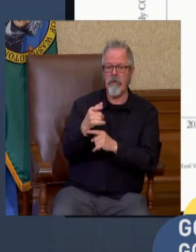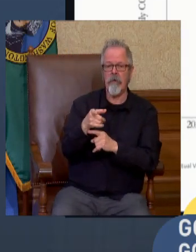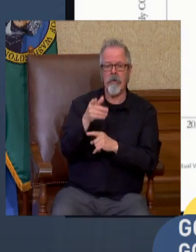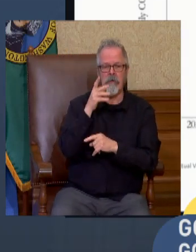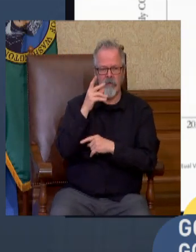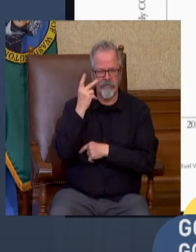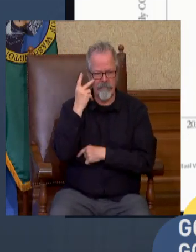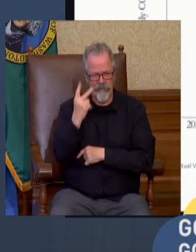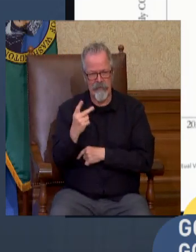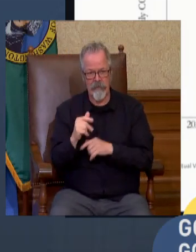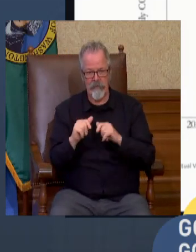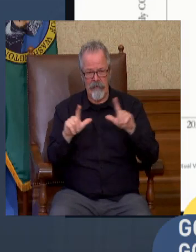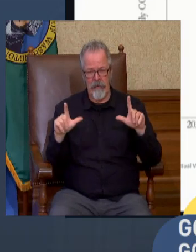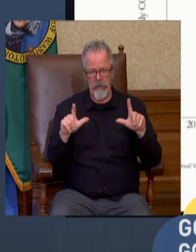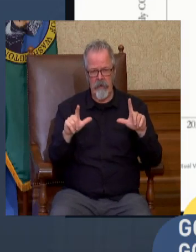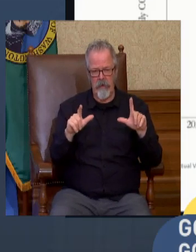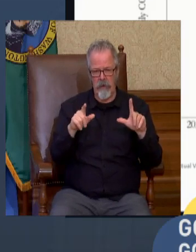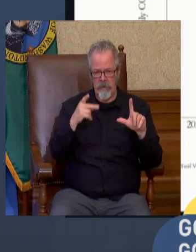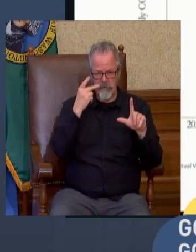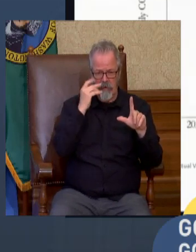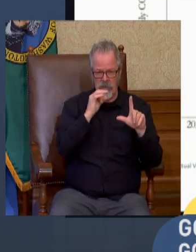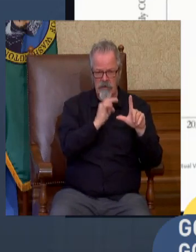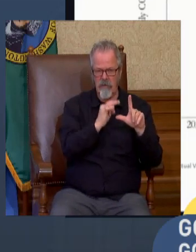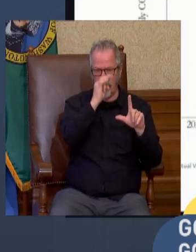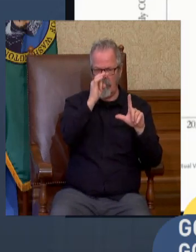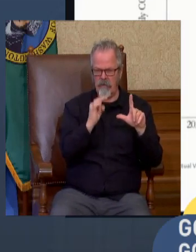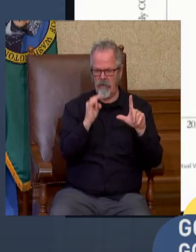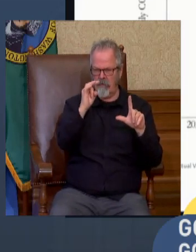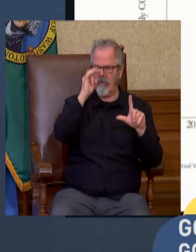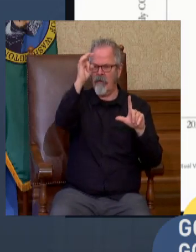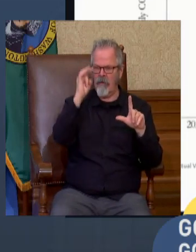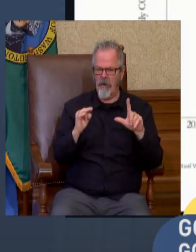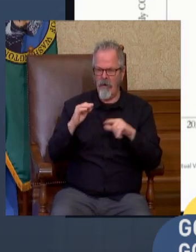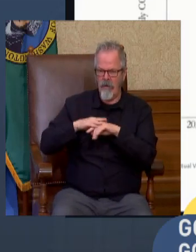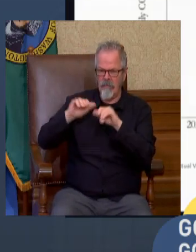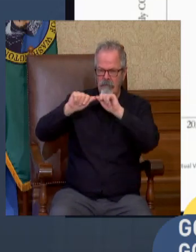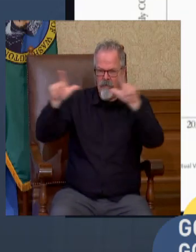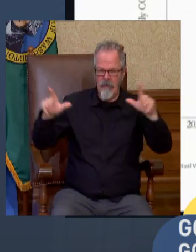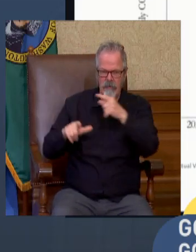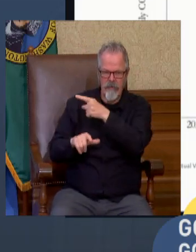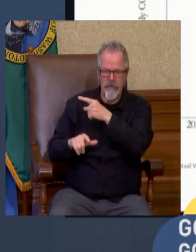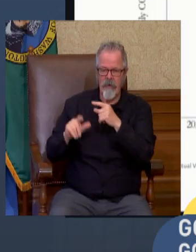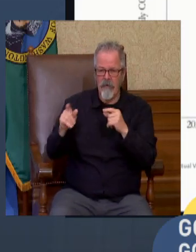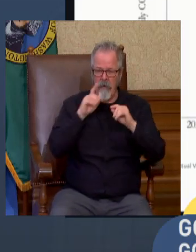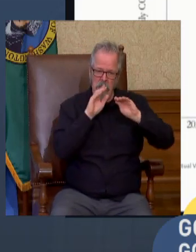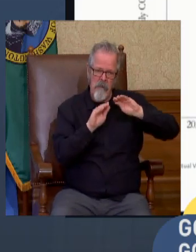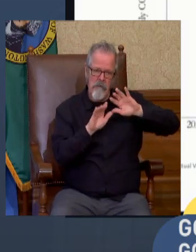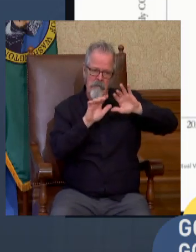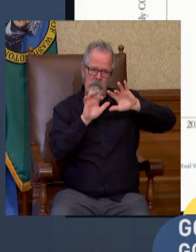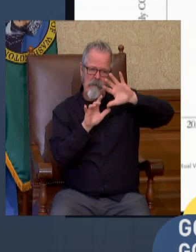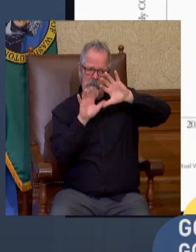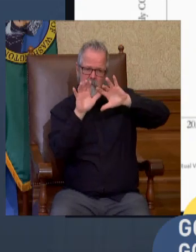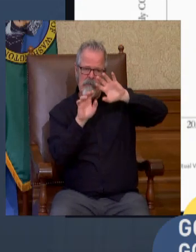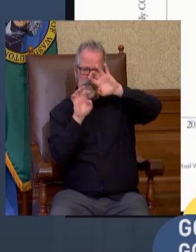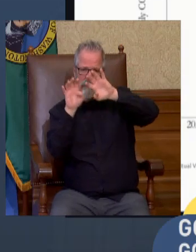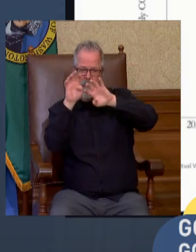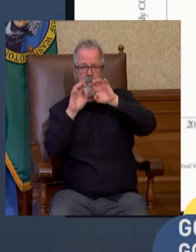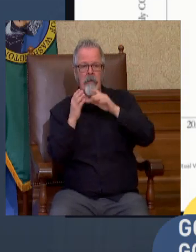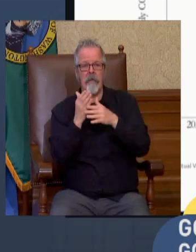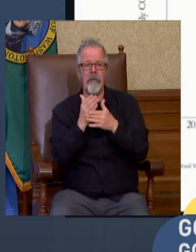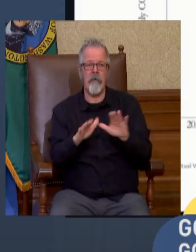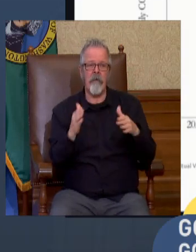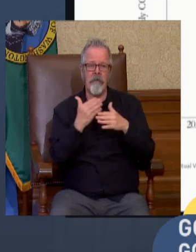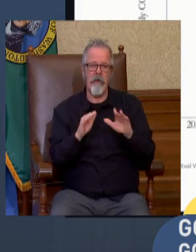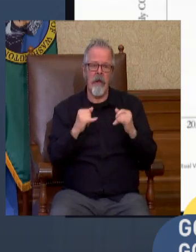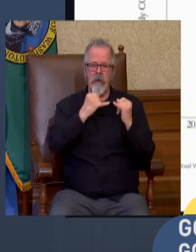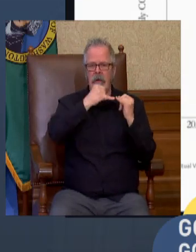model then reaches, in a sense, averages of these data points. And what the line